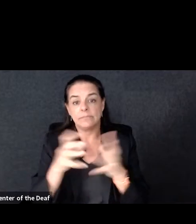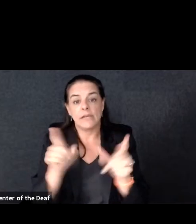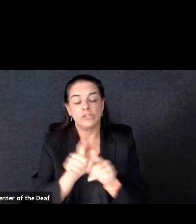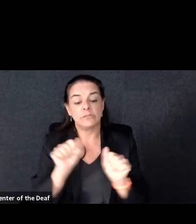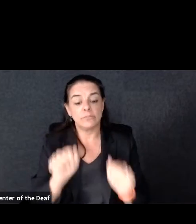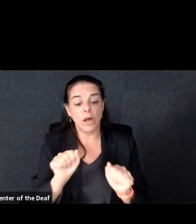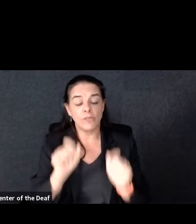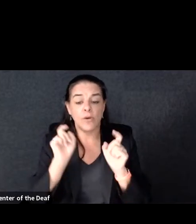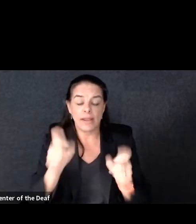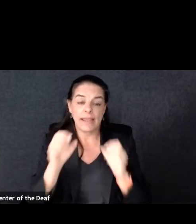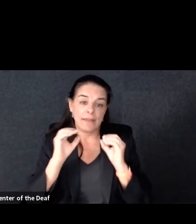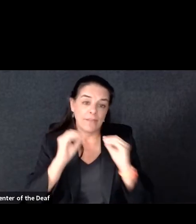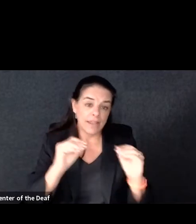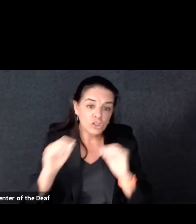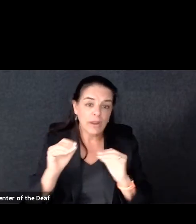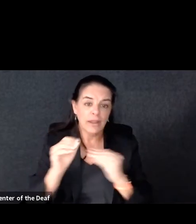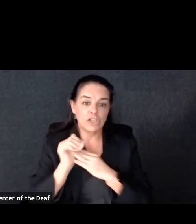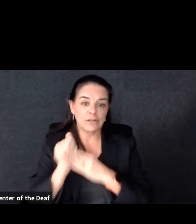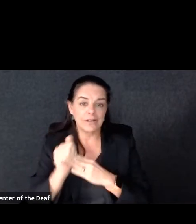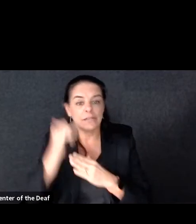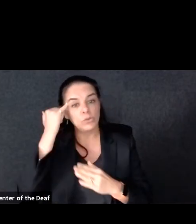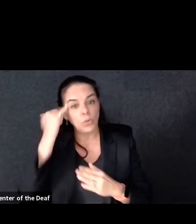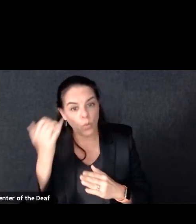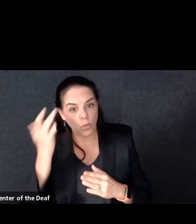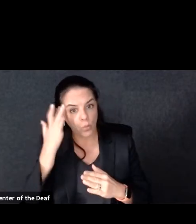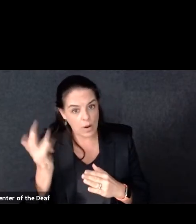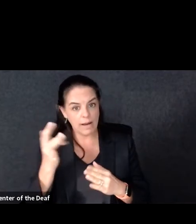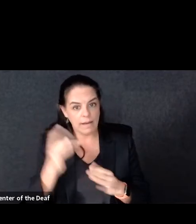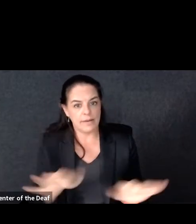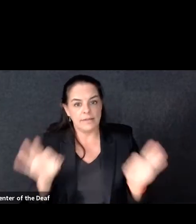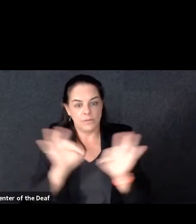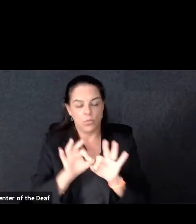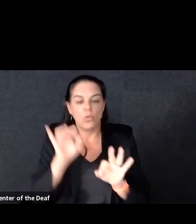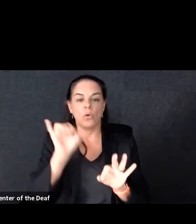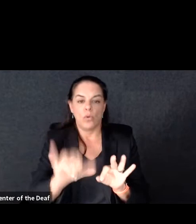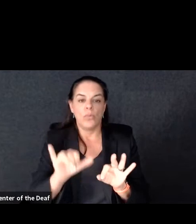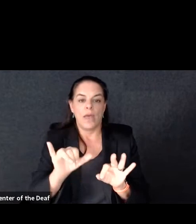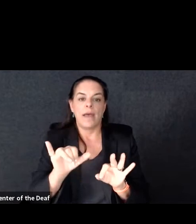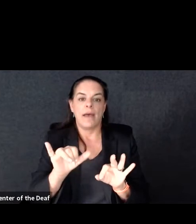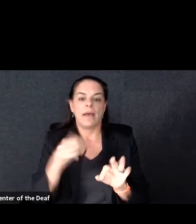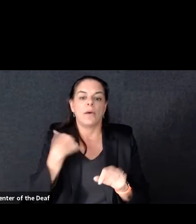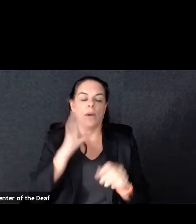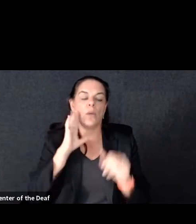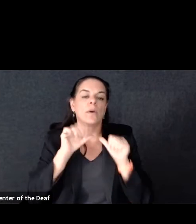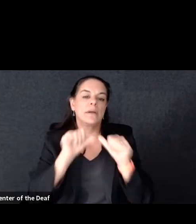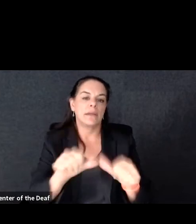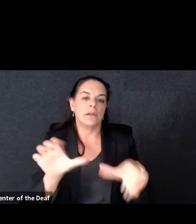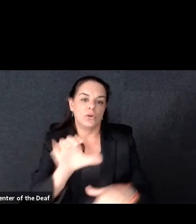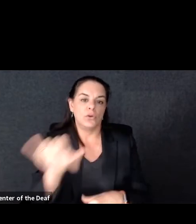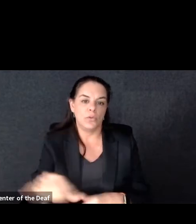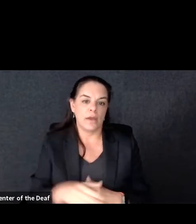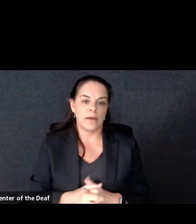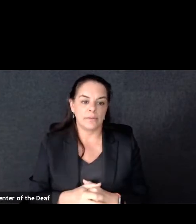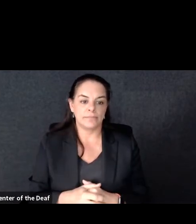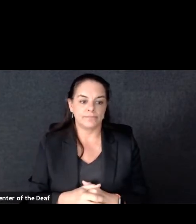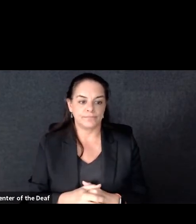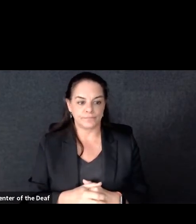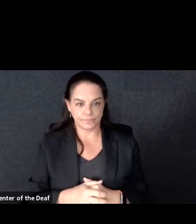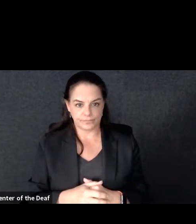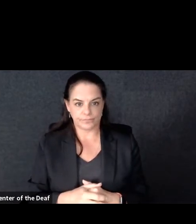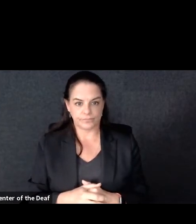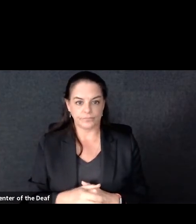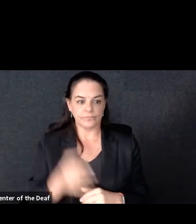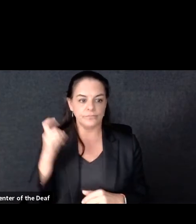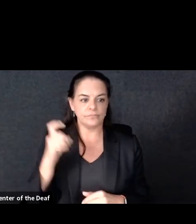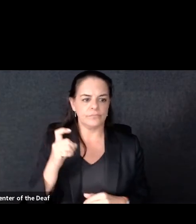provide education and guidance on why it's important is what we will continue to do in this situation. From